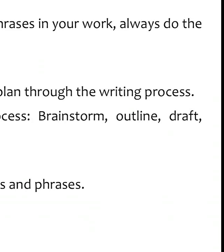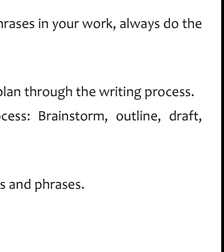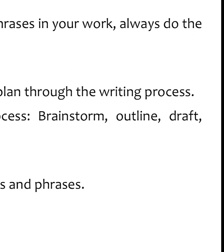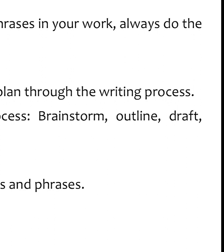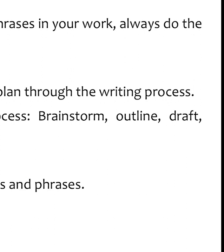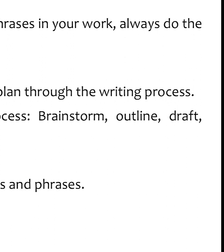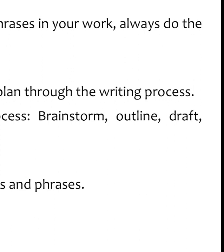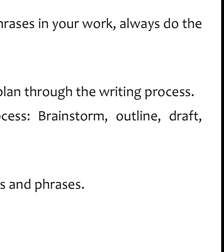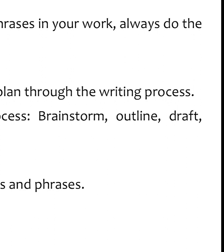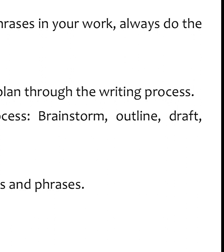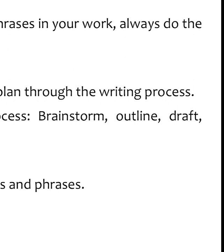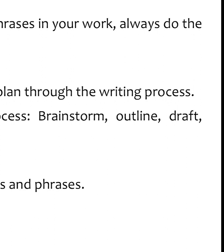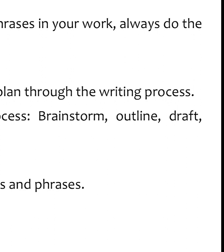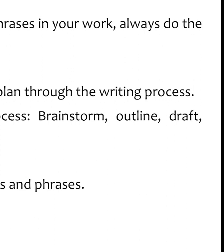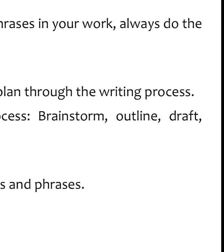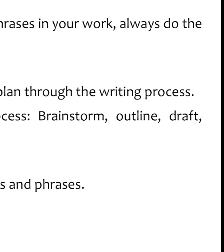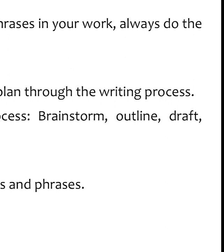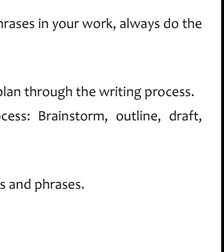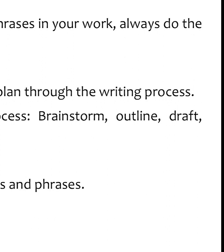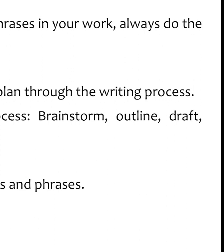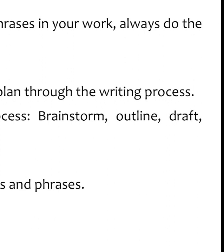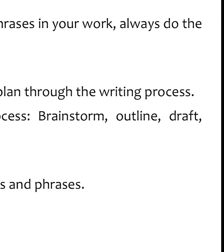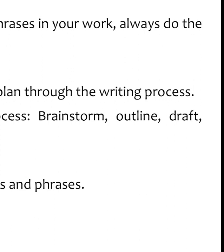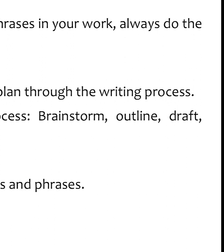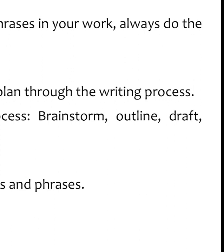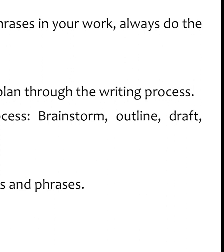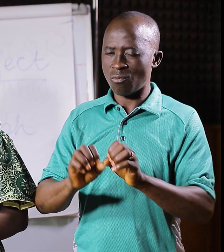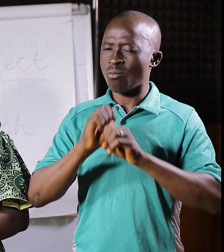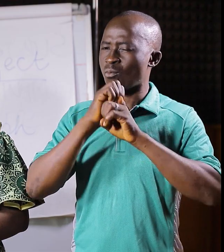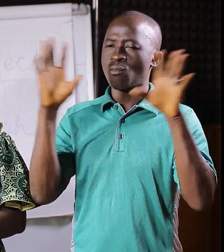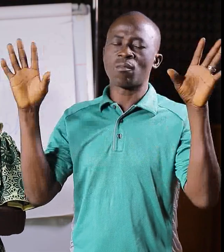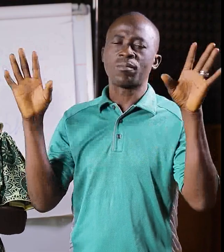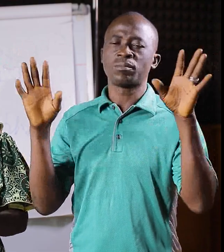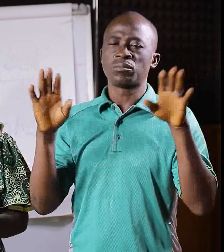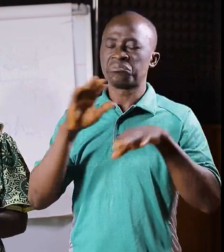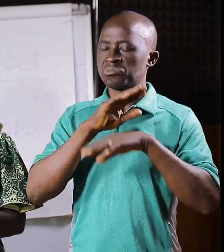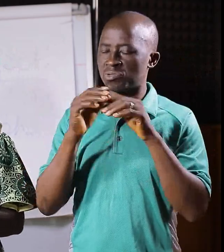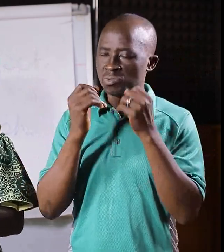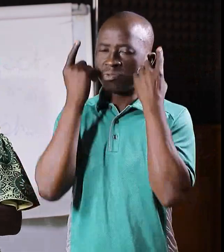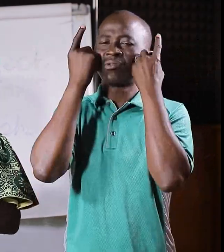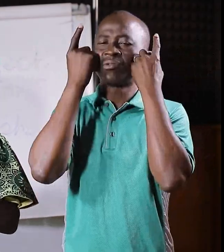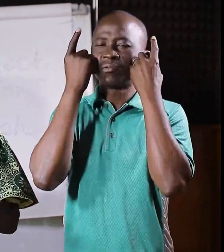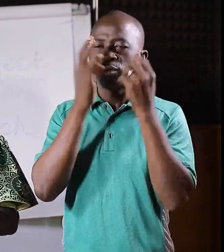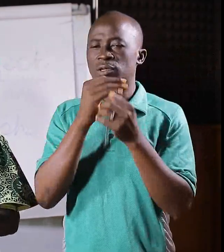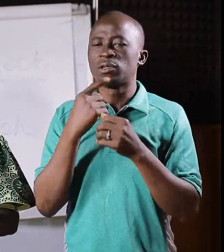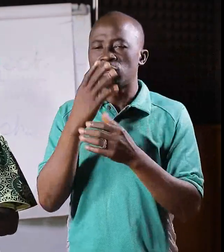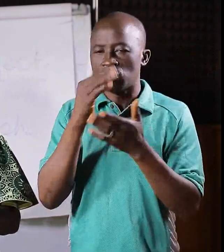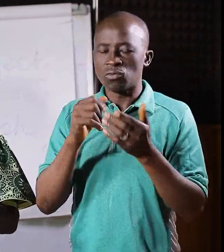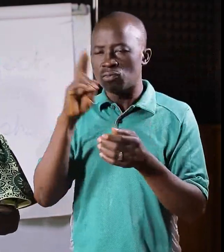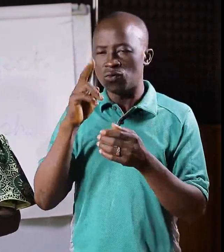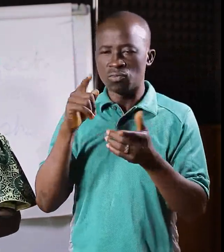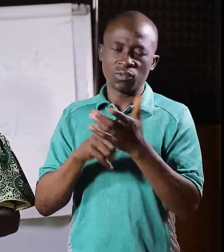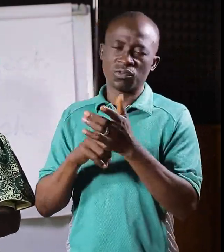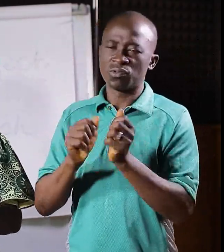following. 1, read and read wide. You don't wake up overnight and say you want to use transition words